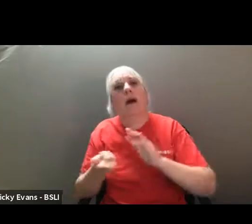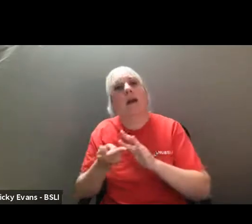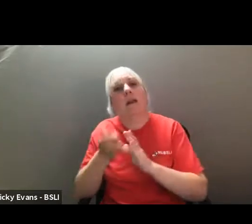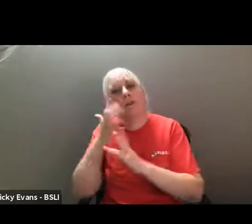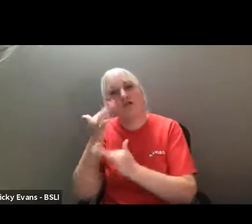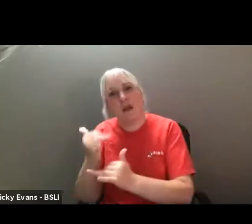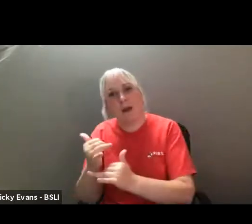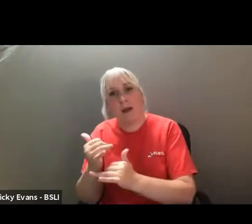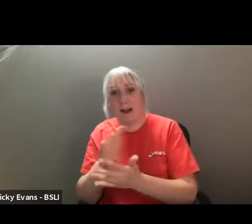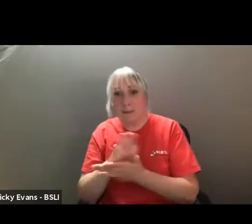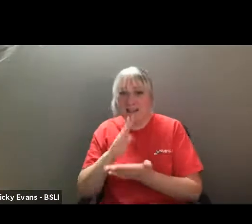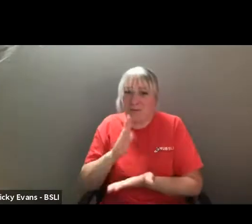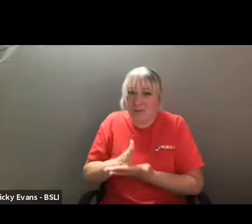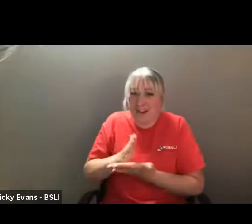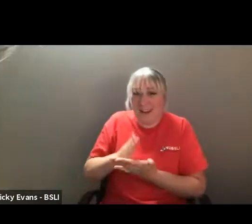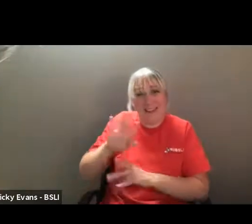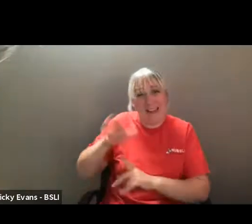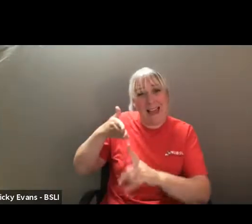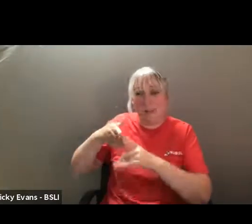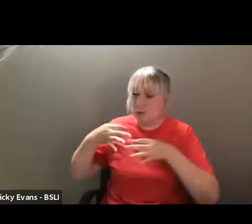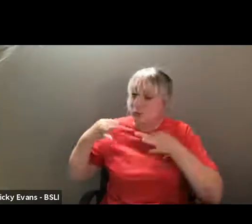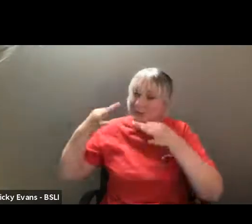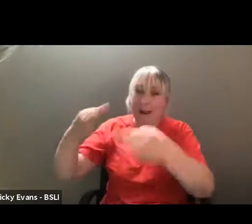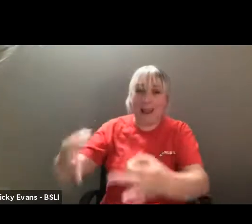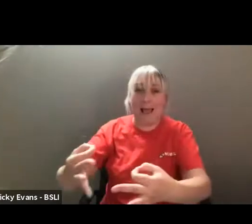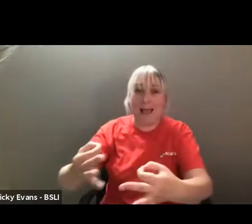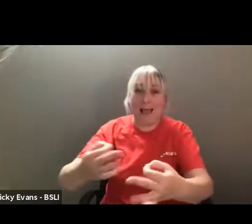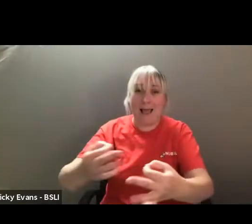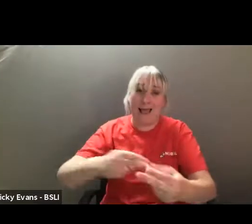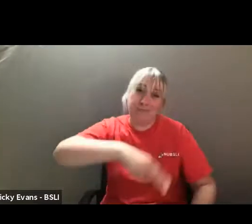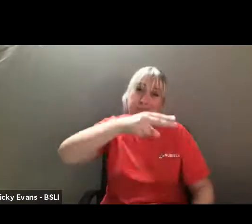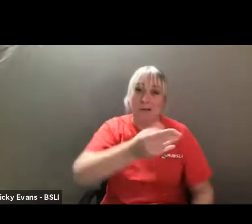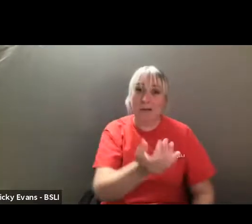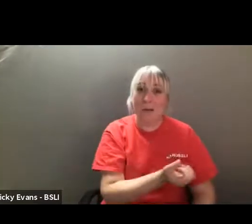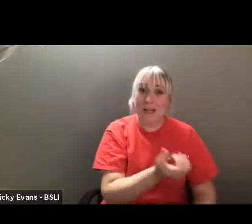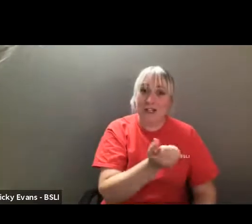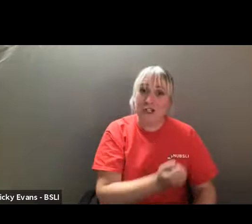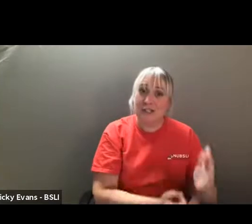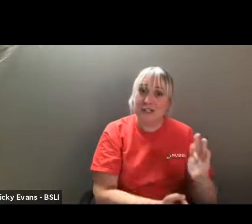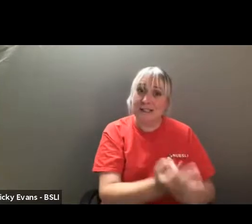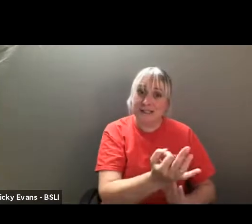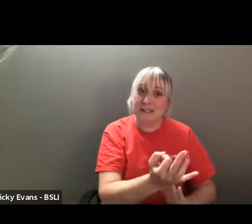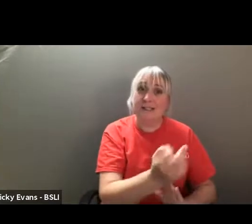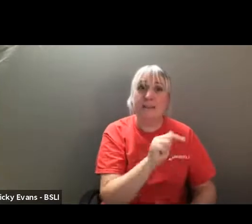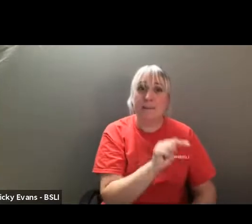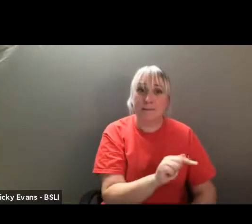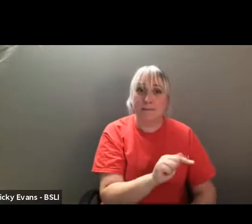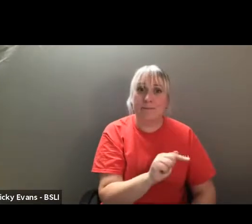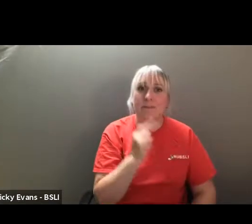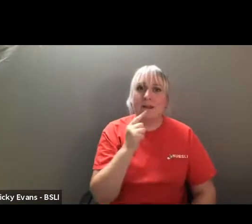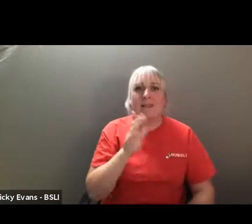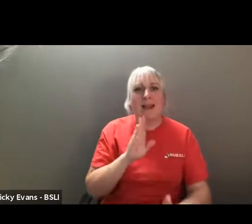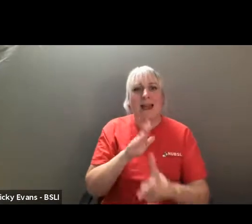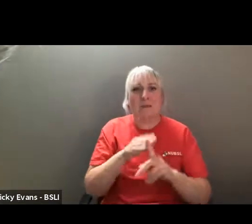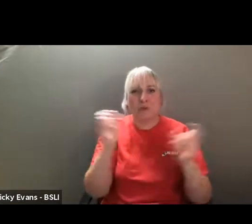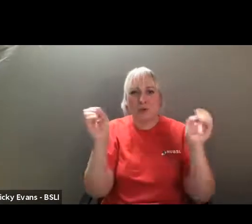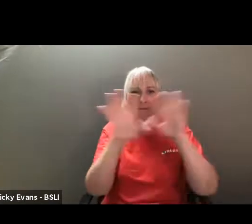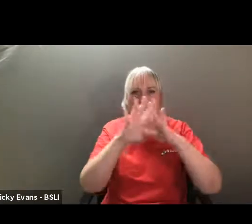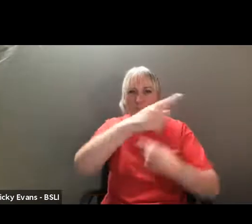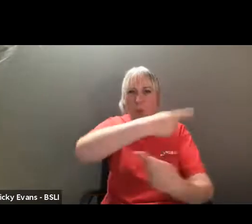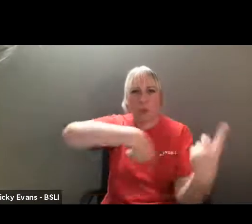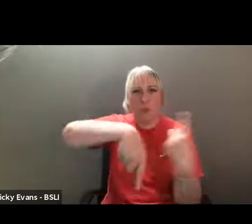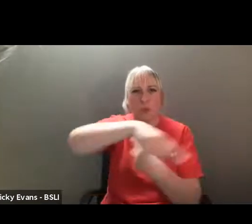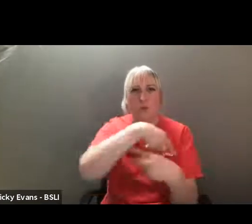was a delay tactic and something that was put forward to confuse and disorient.